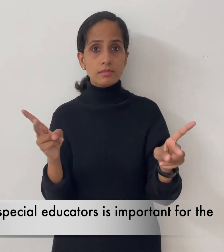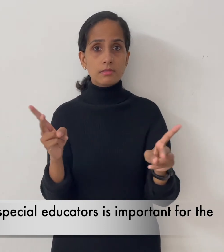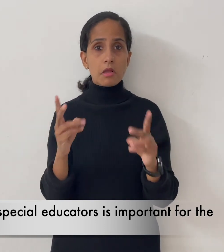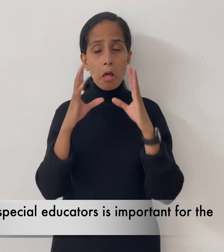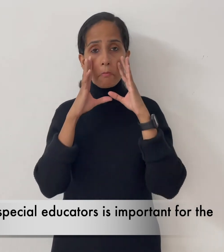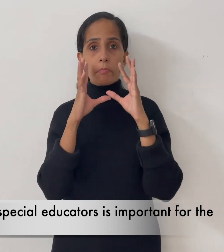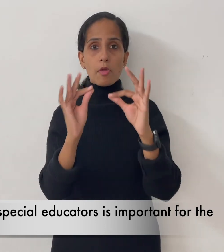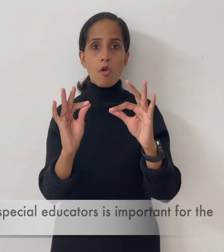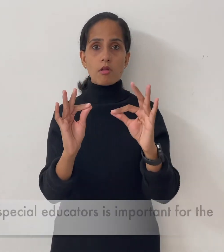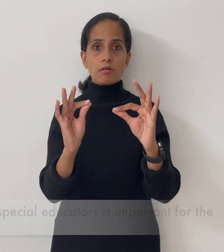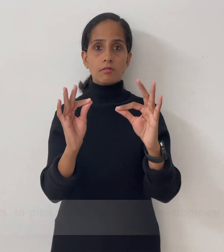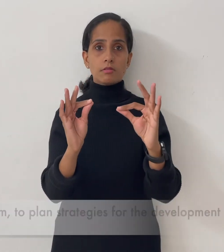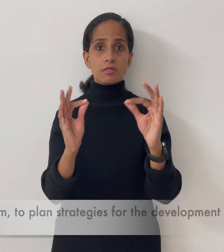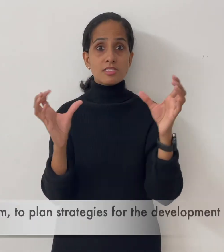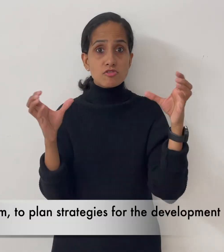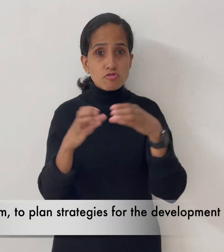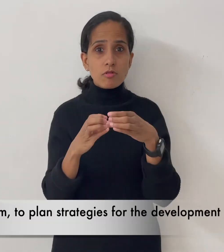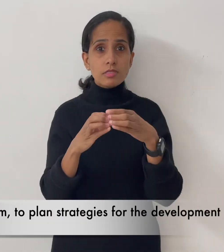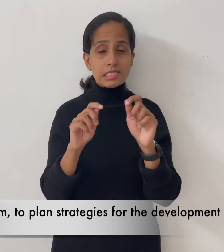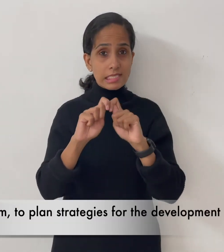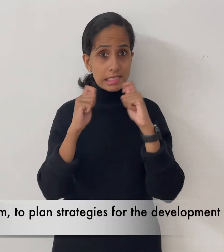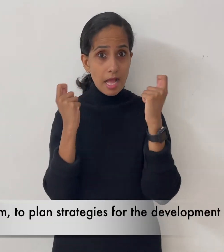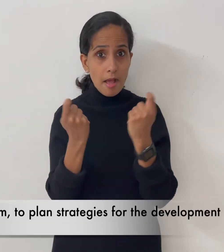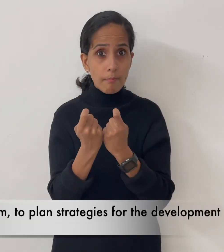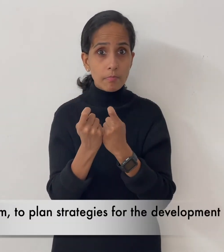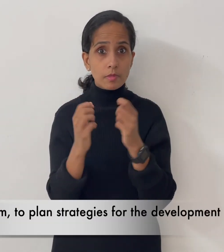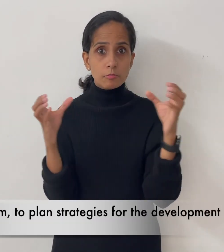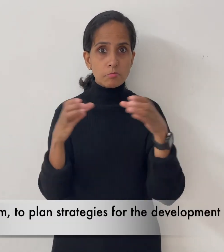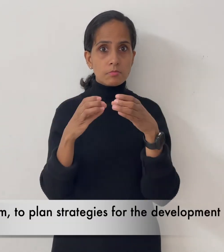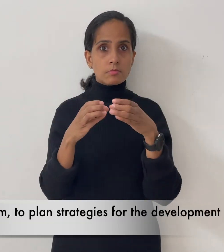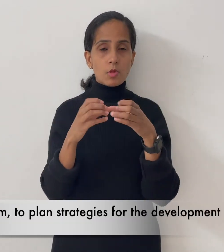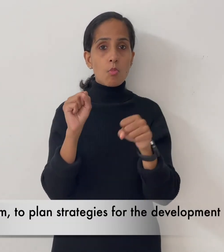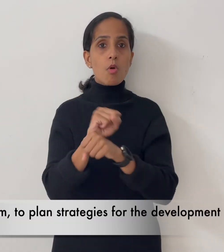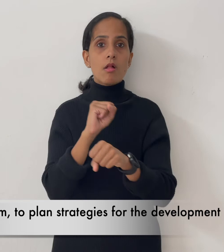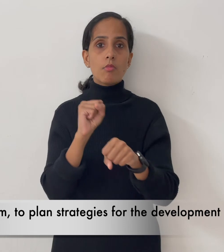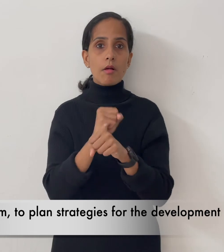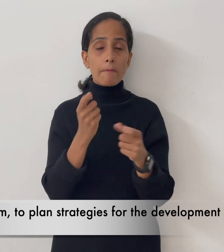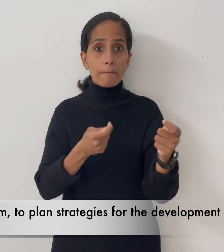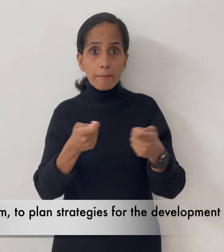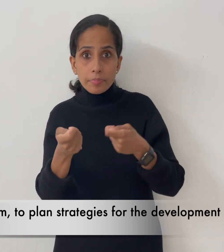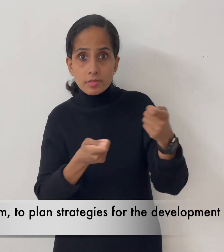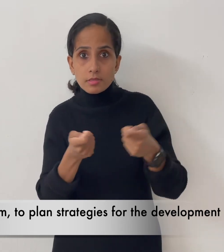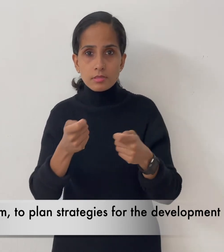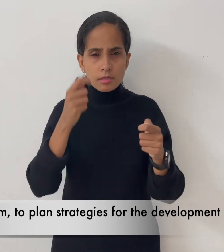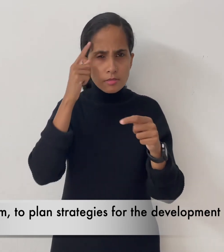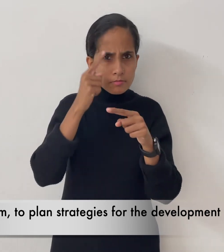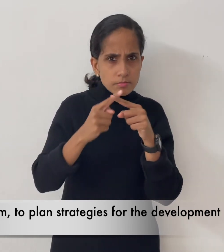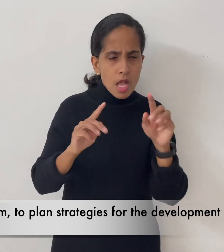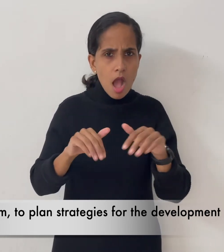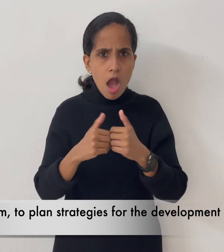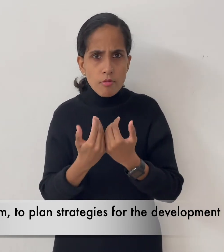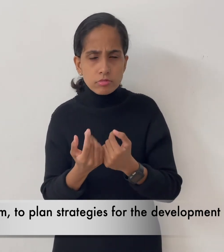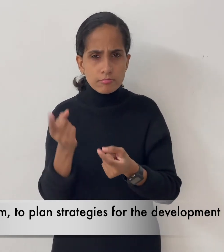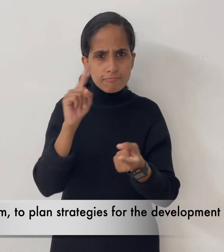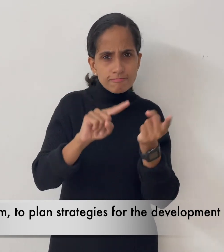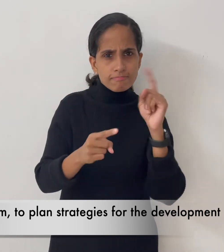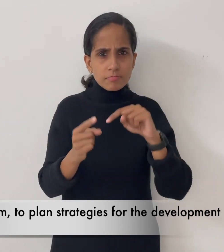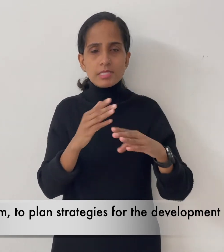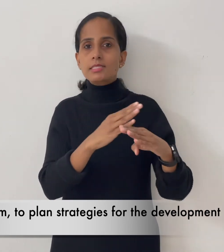is important for the management of autism to plan strategies for the development